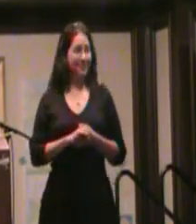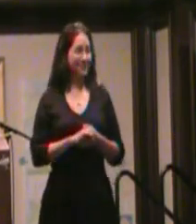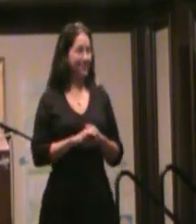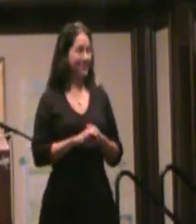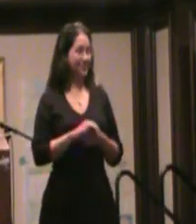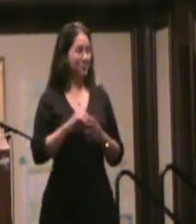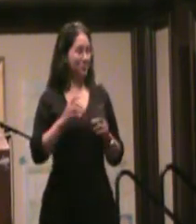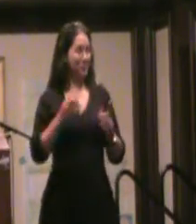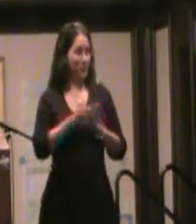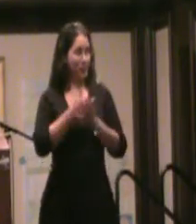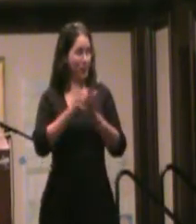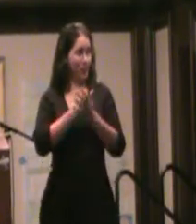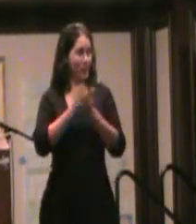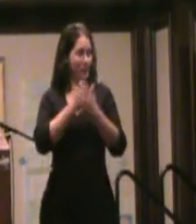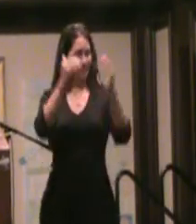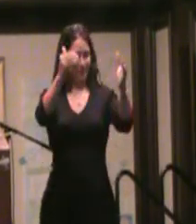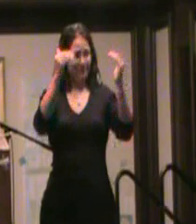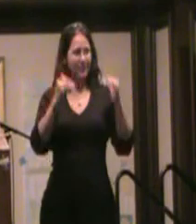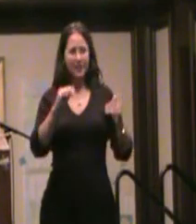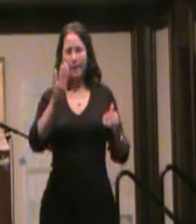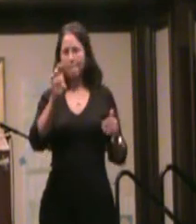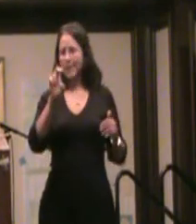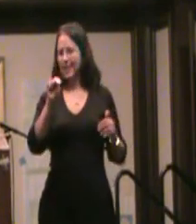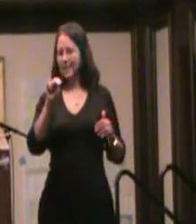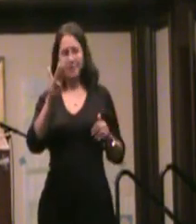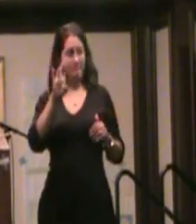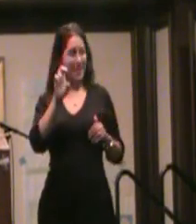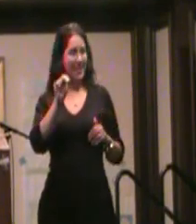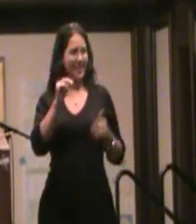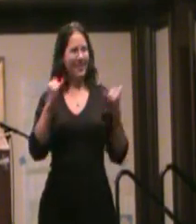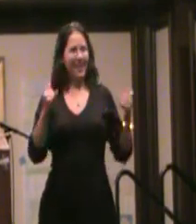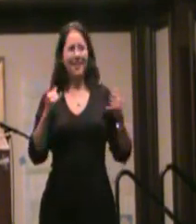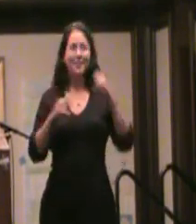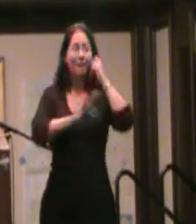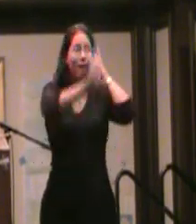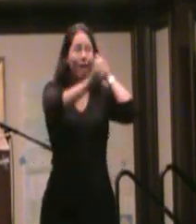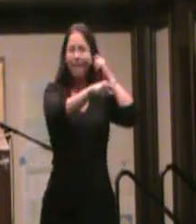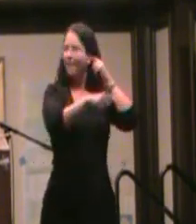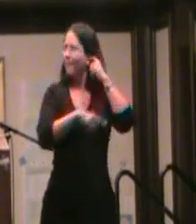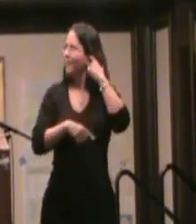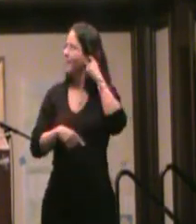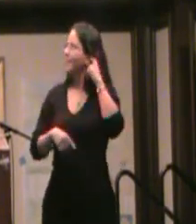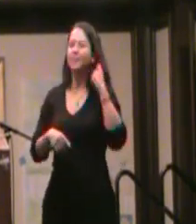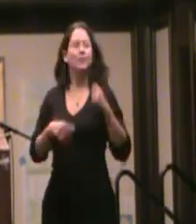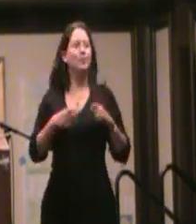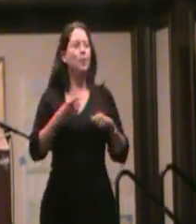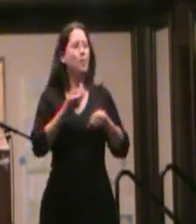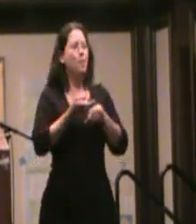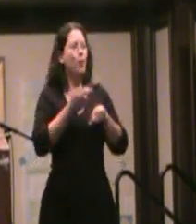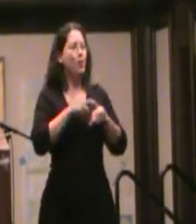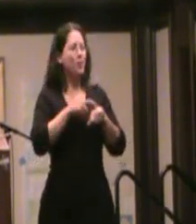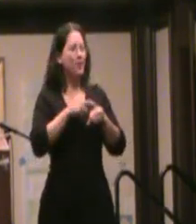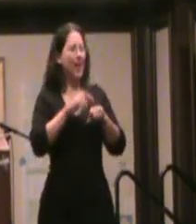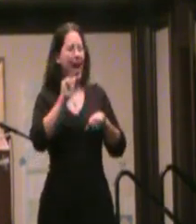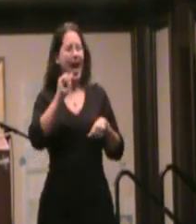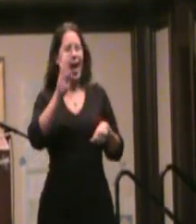that. How about, what was the next one? Beans, okay? The Puerto Rican beans over